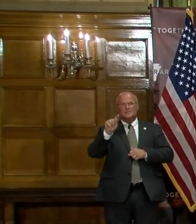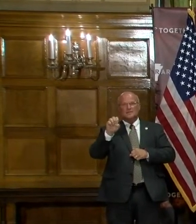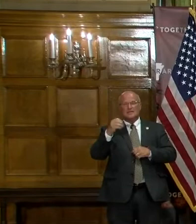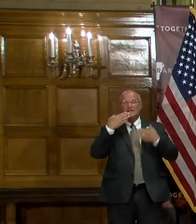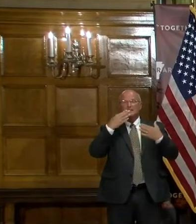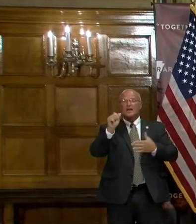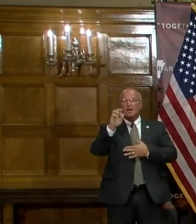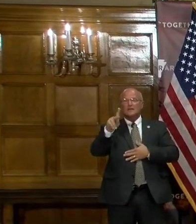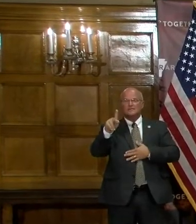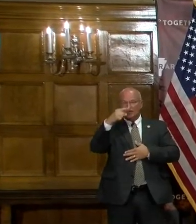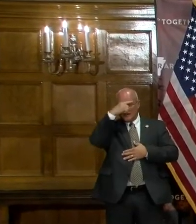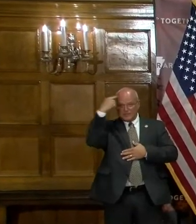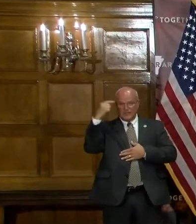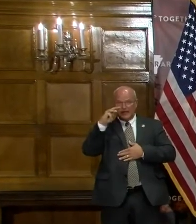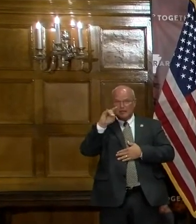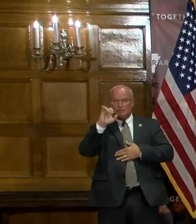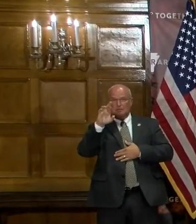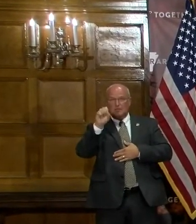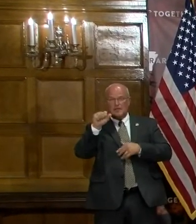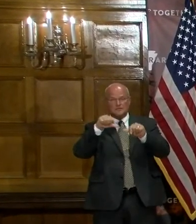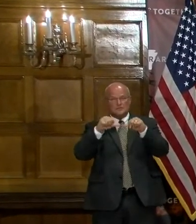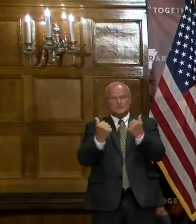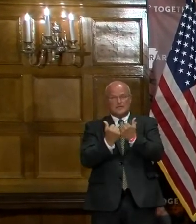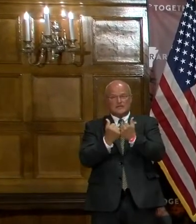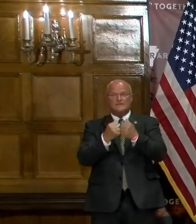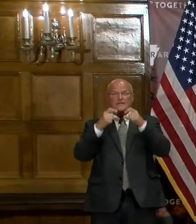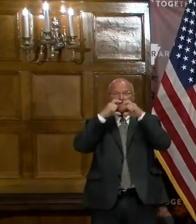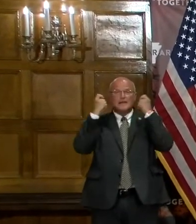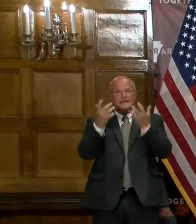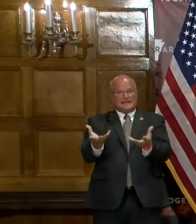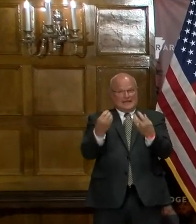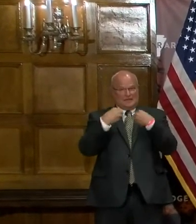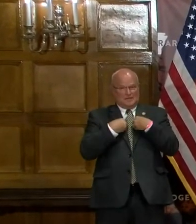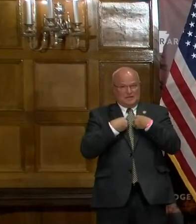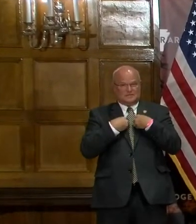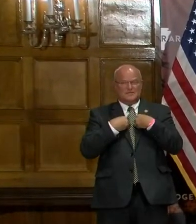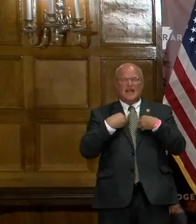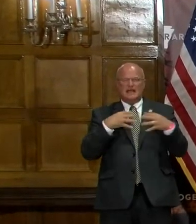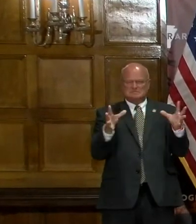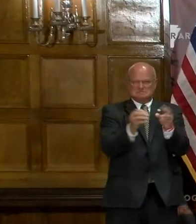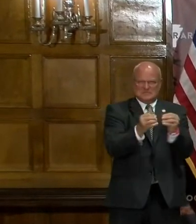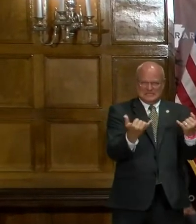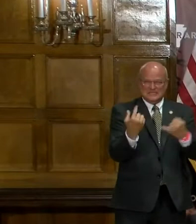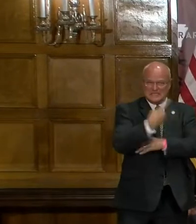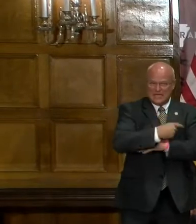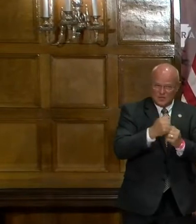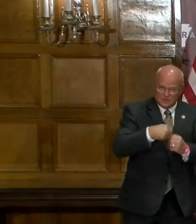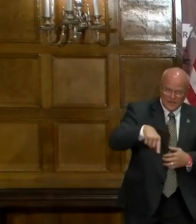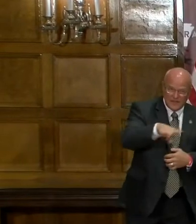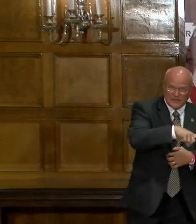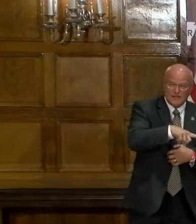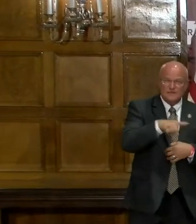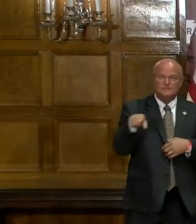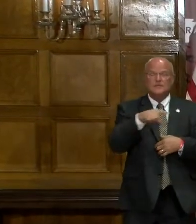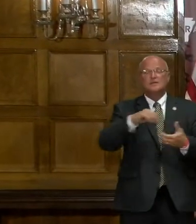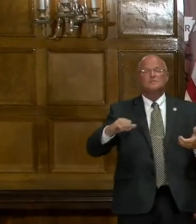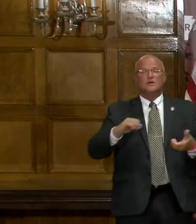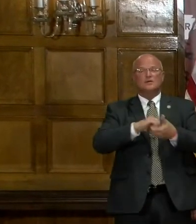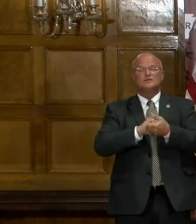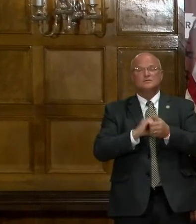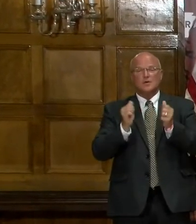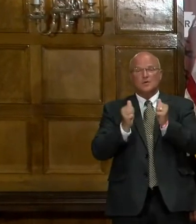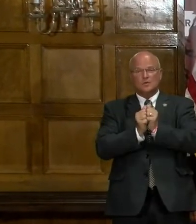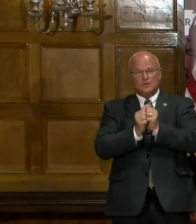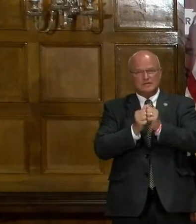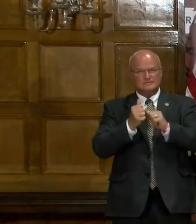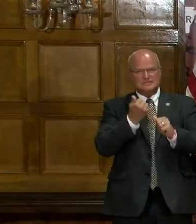the Arkansas Black Mayors Association for the mass they presented to me as I met with them today, and for their partnership in a